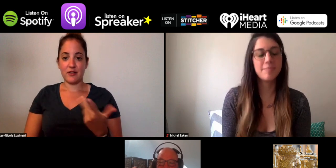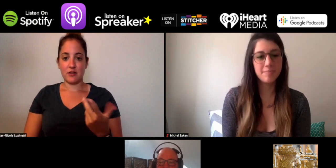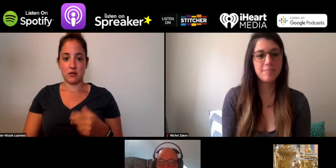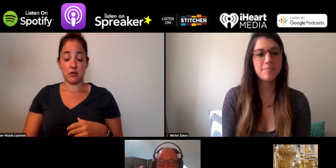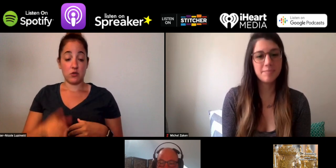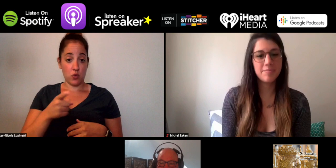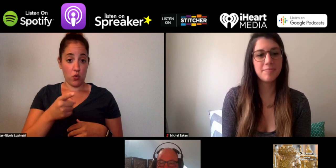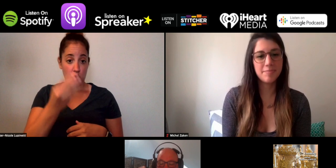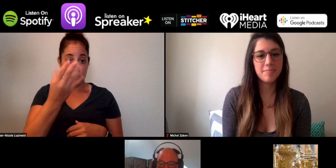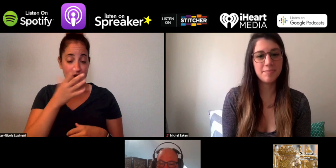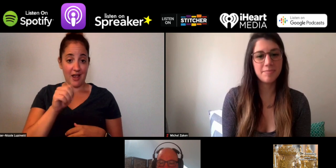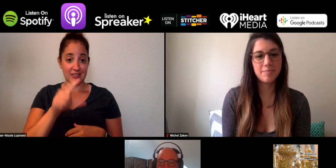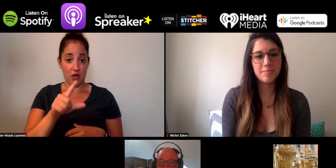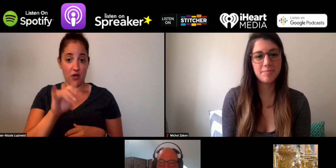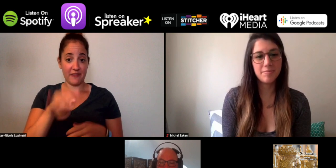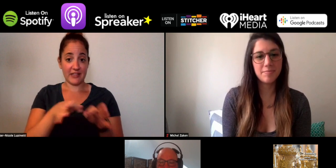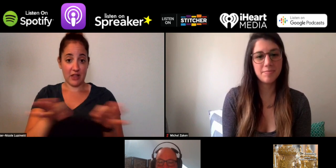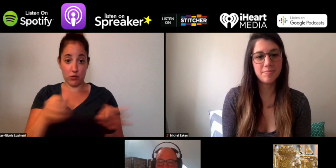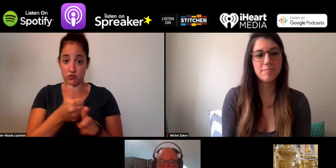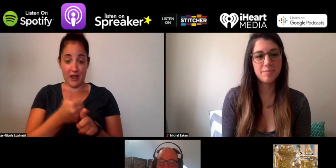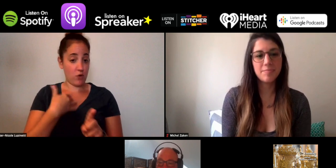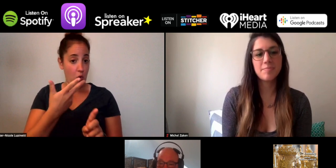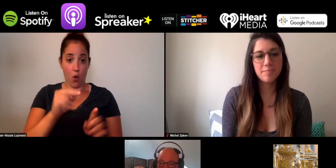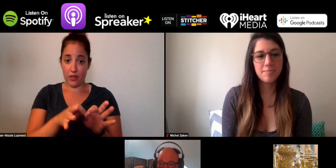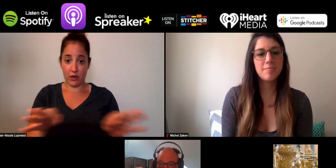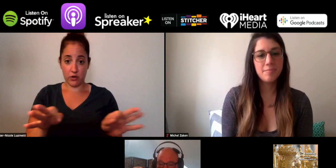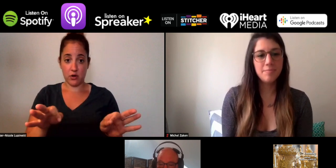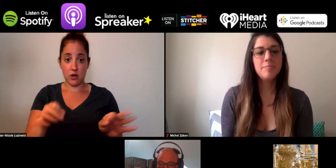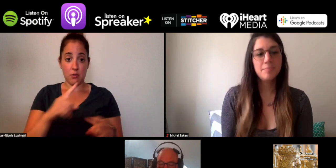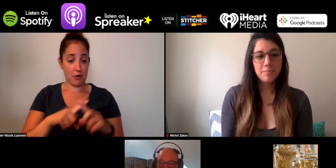You're telling me that ASL is a language in and of itself and it's signed.